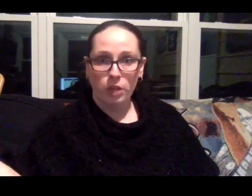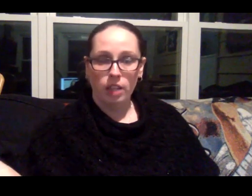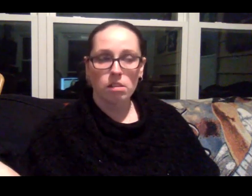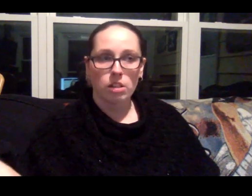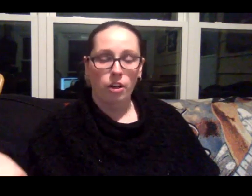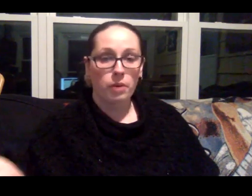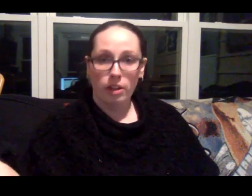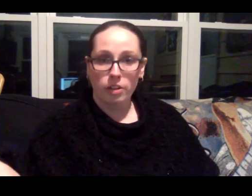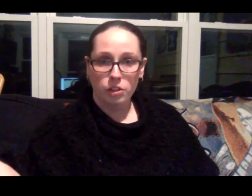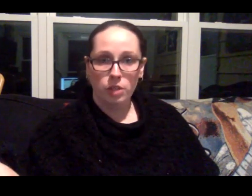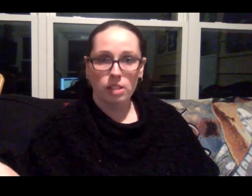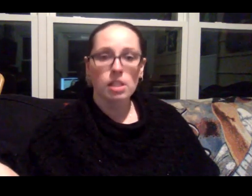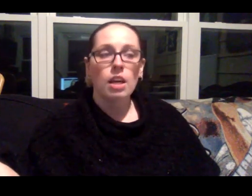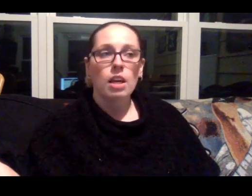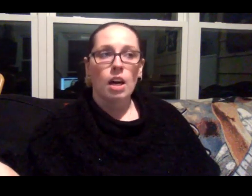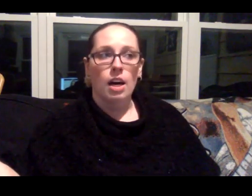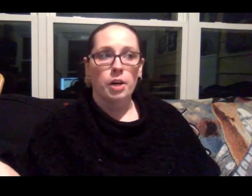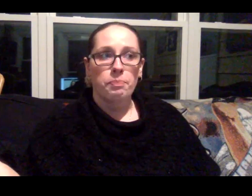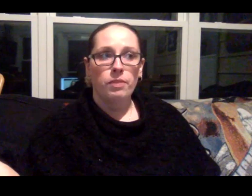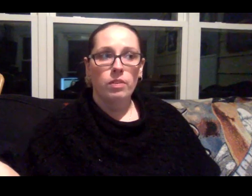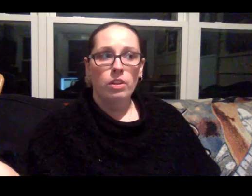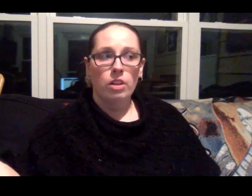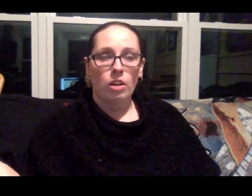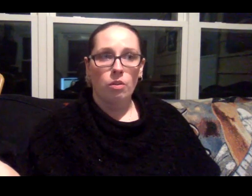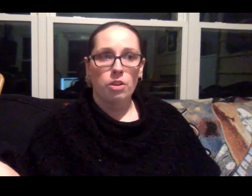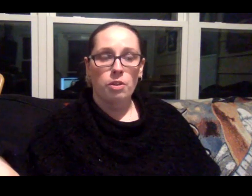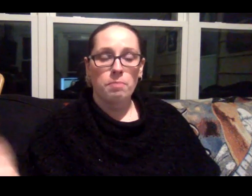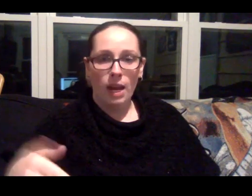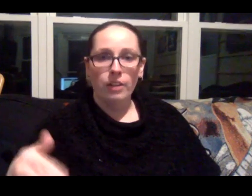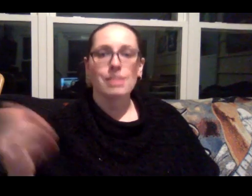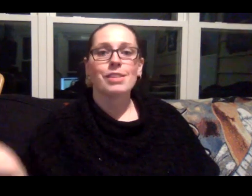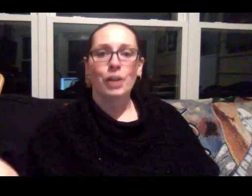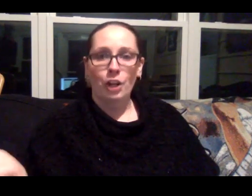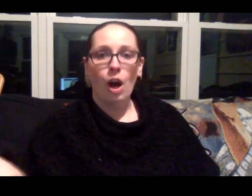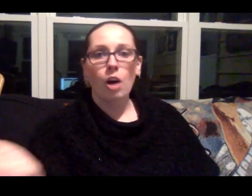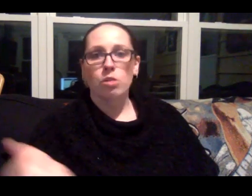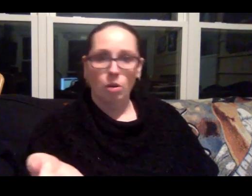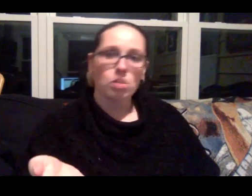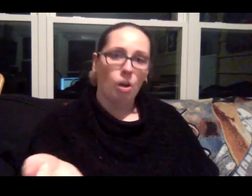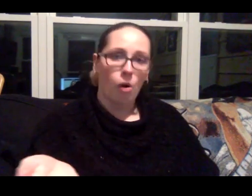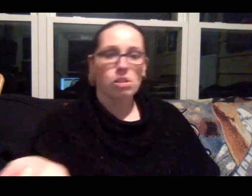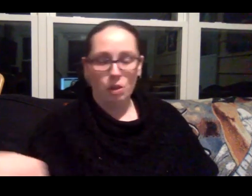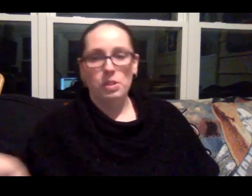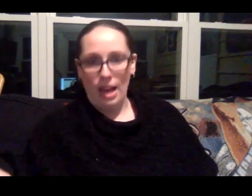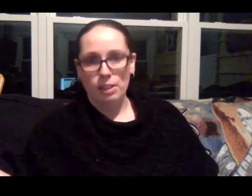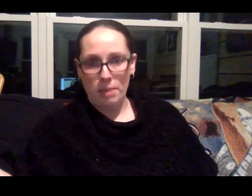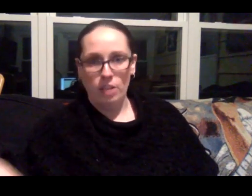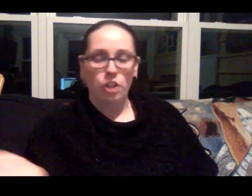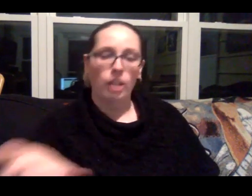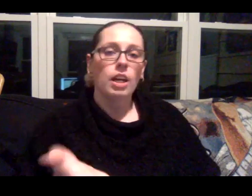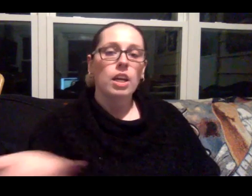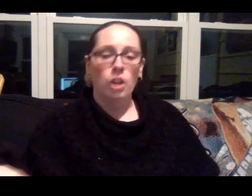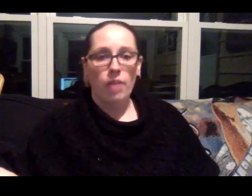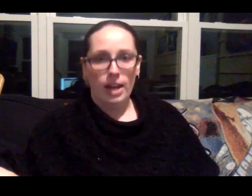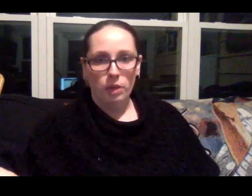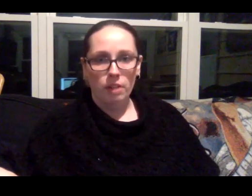students or three other students, um, you know, the parents are gonna know, oh, so-and-so also has speech